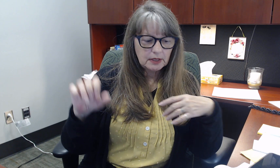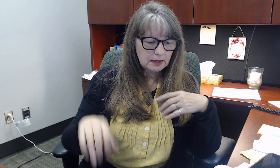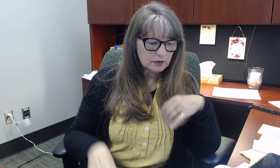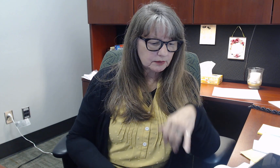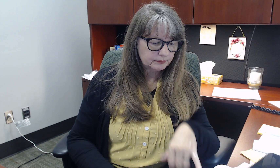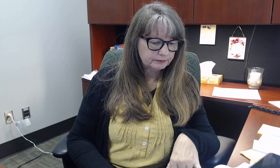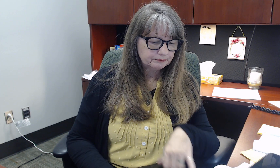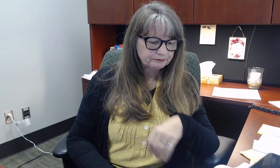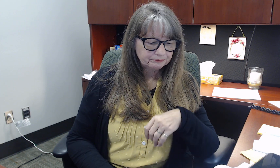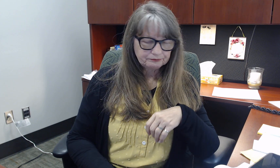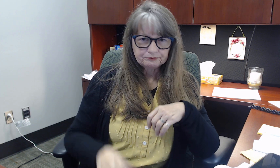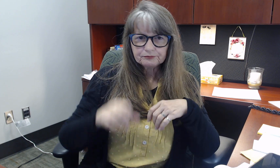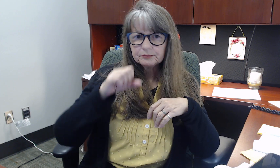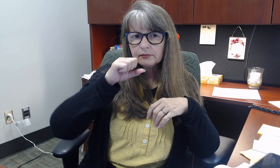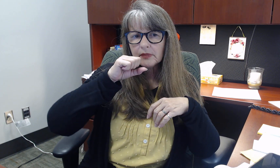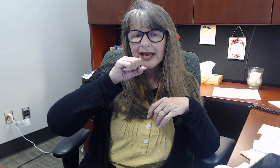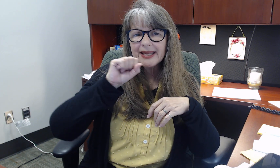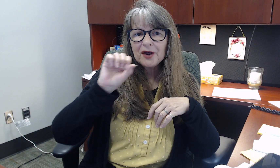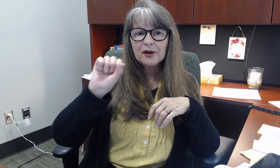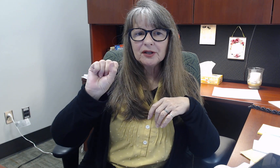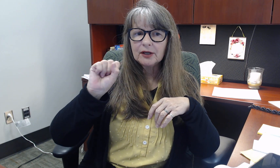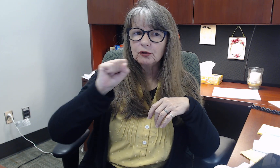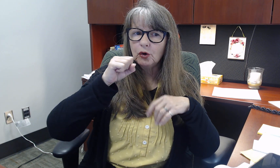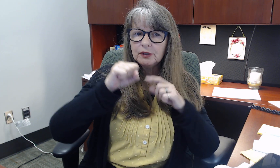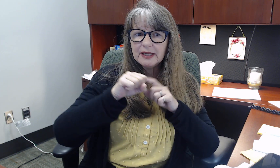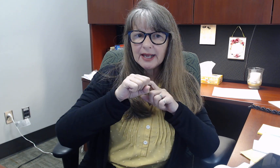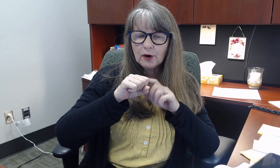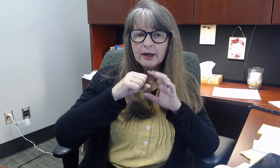disobedience. A carrot, like you're holding the carrot,